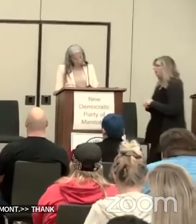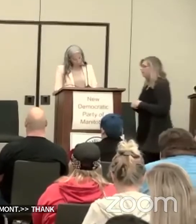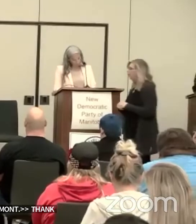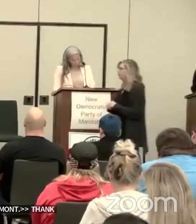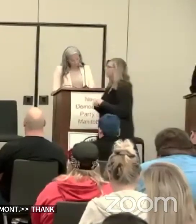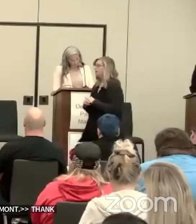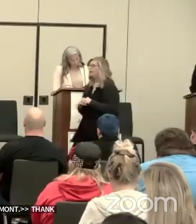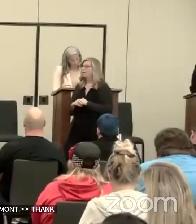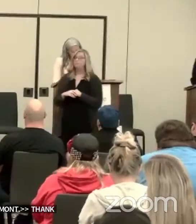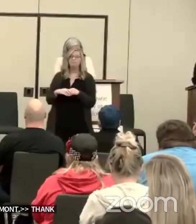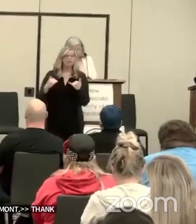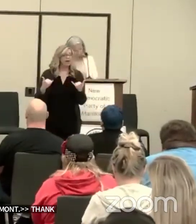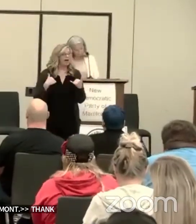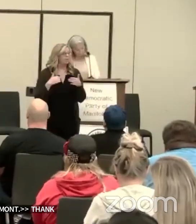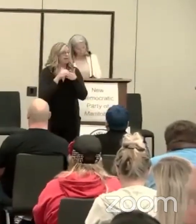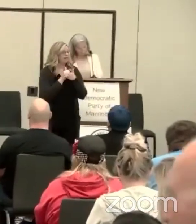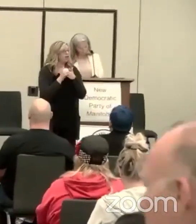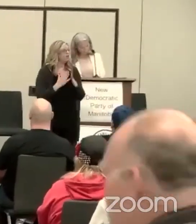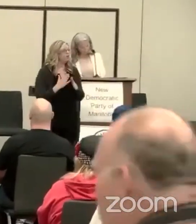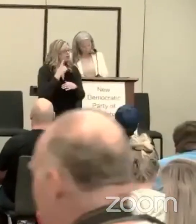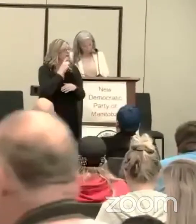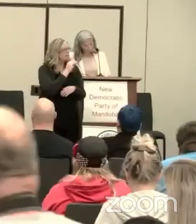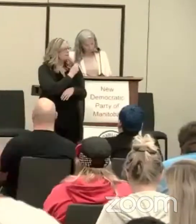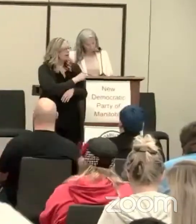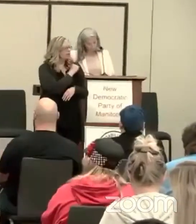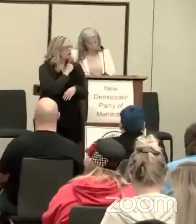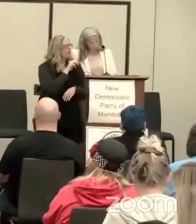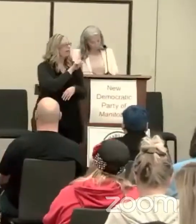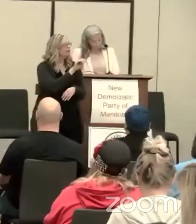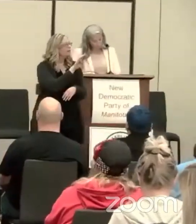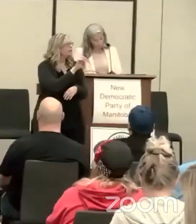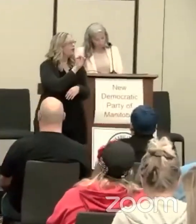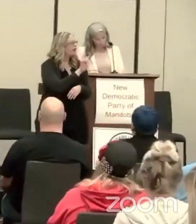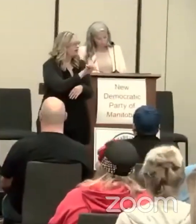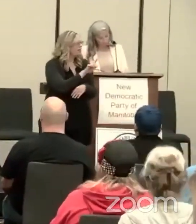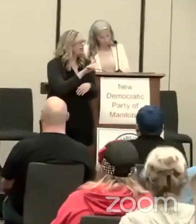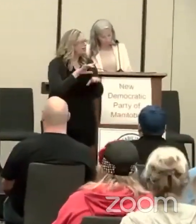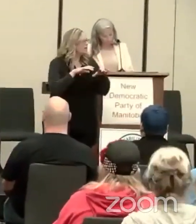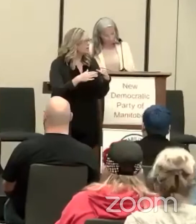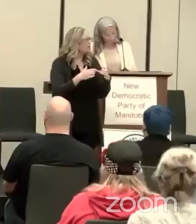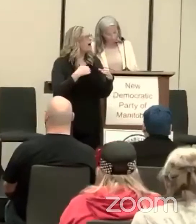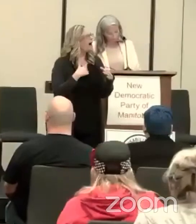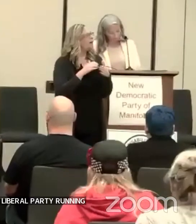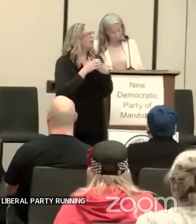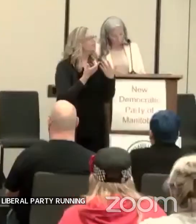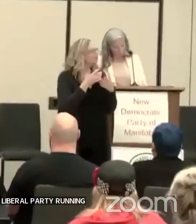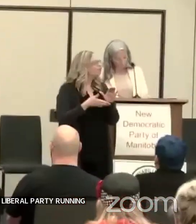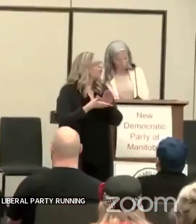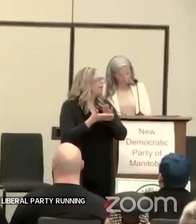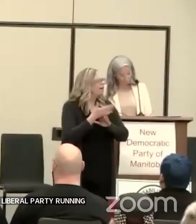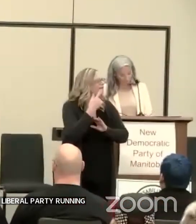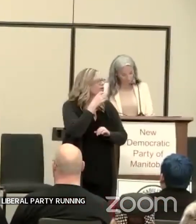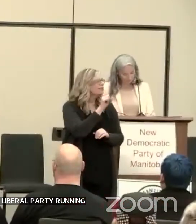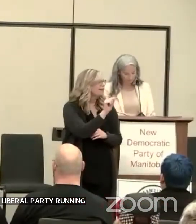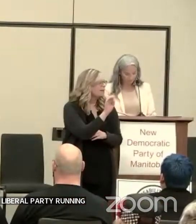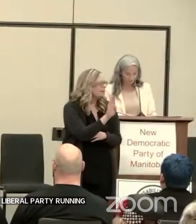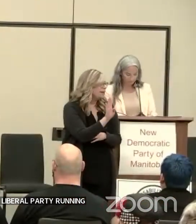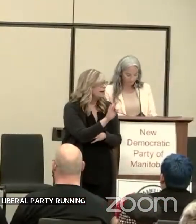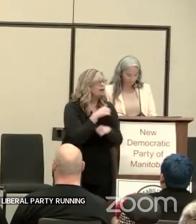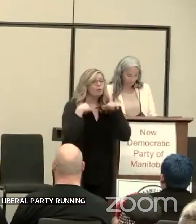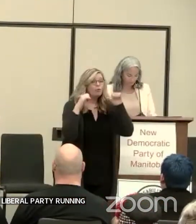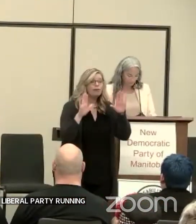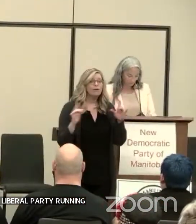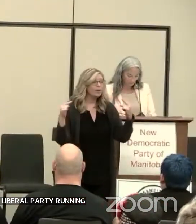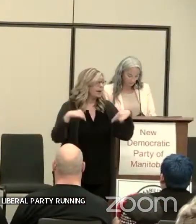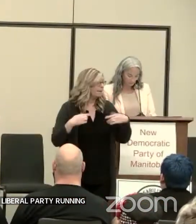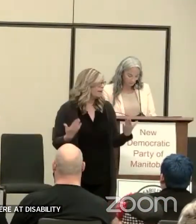Liberal Party. I'm running to be the MLA for St. Boniface. It's really great to be here at Disability Matters Votes. This